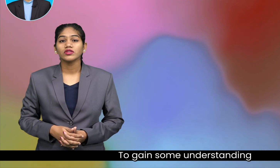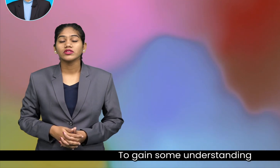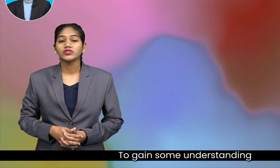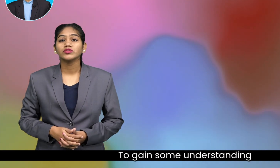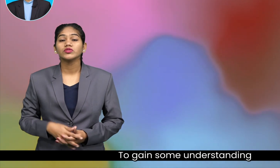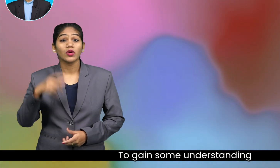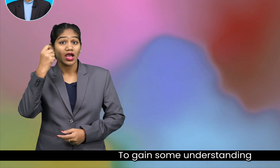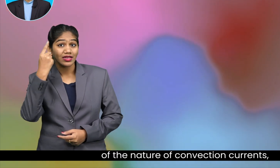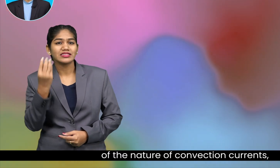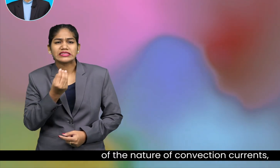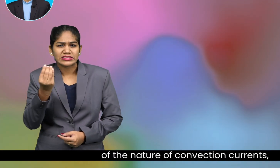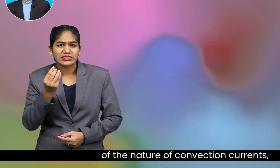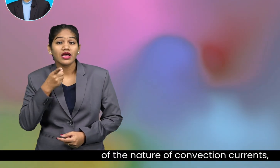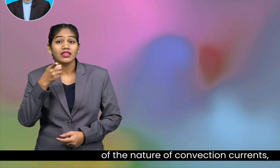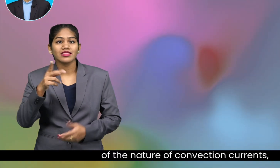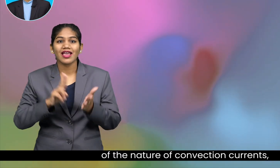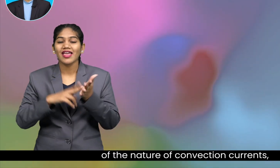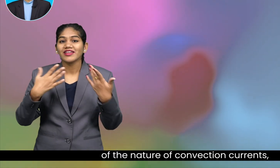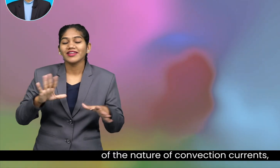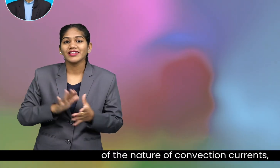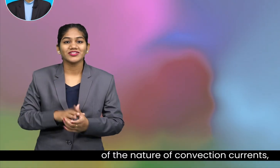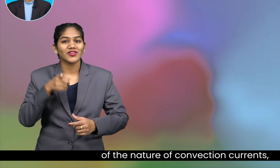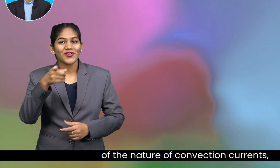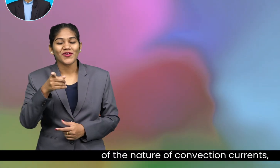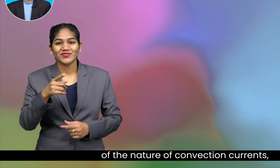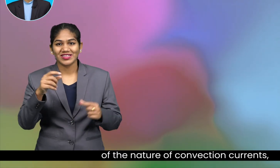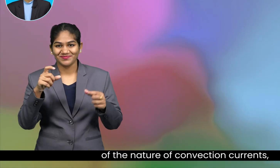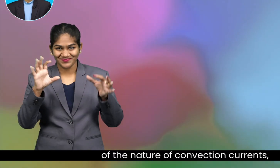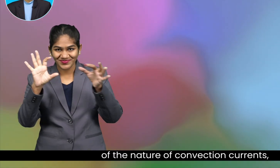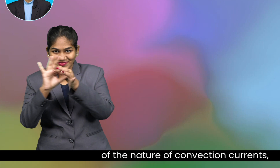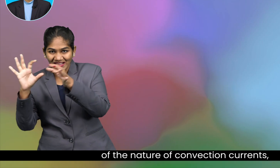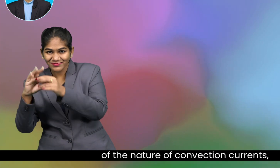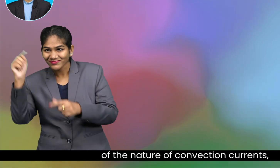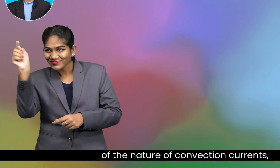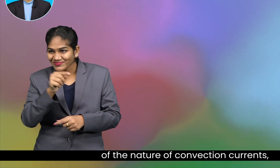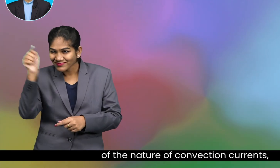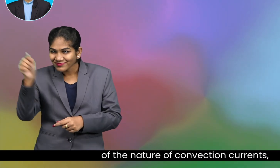To gain some understanding of the nature of convection currents,